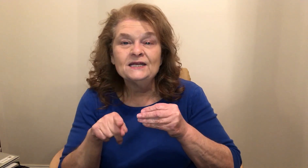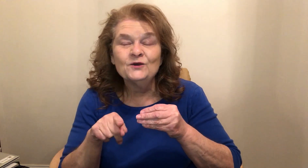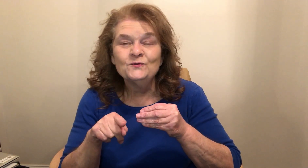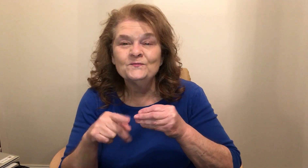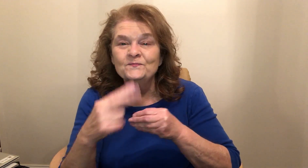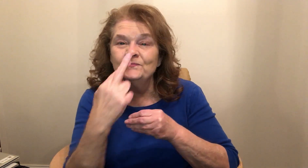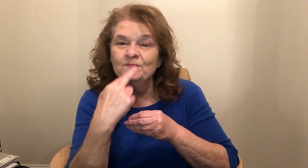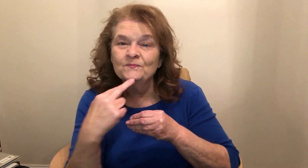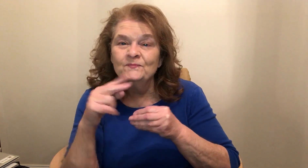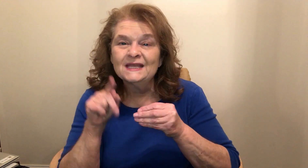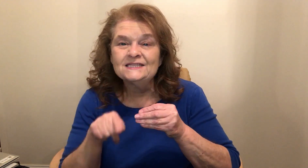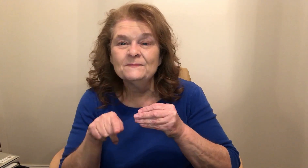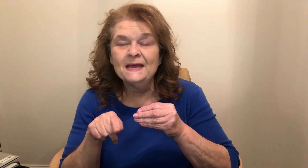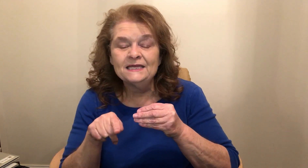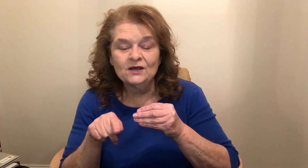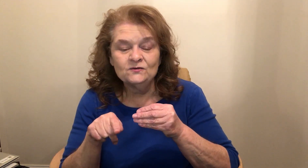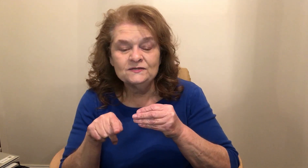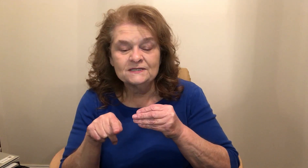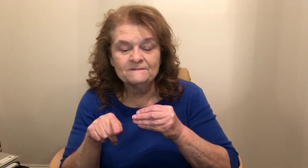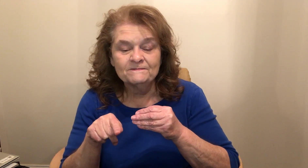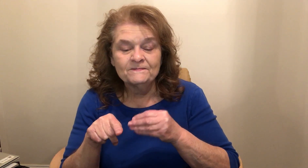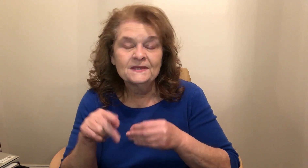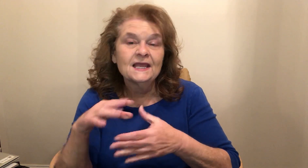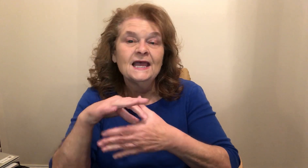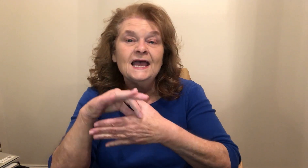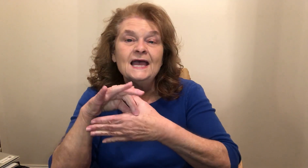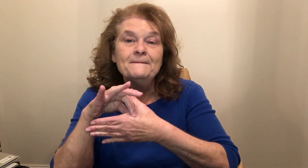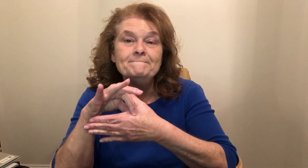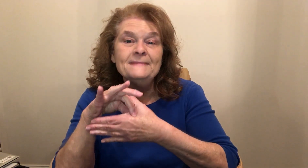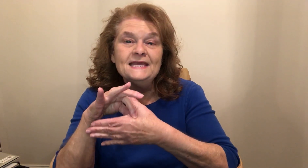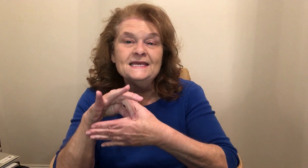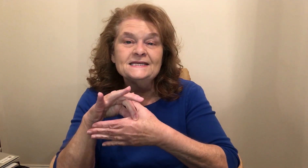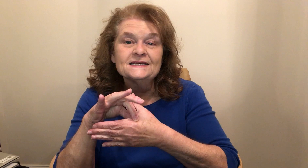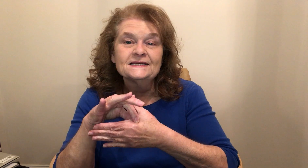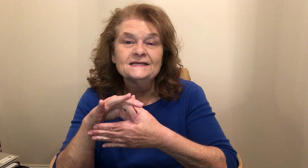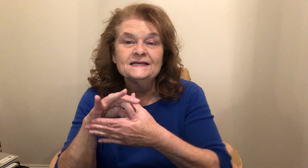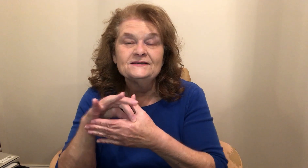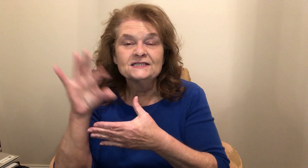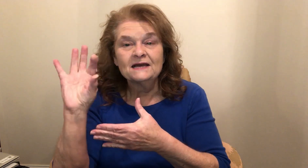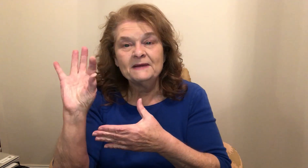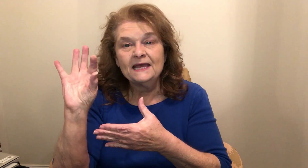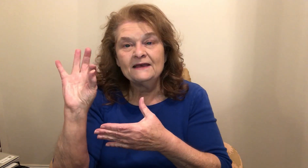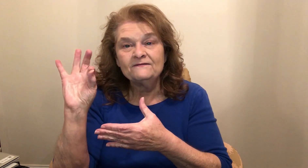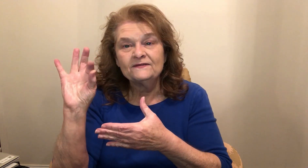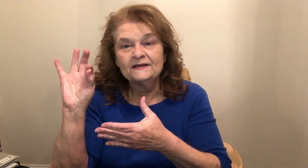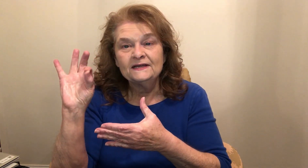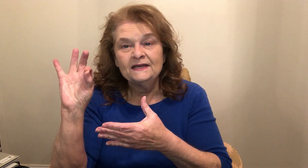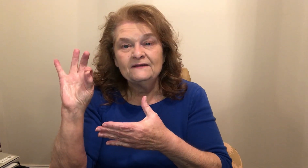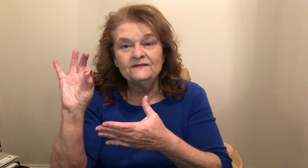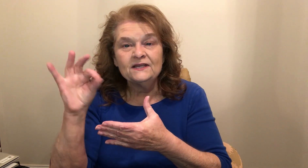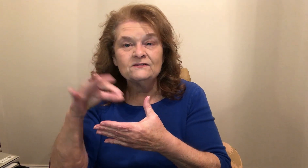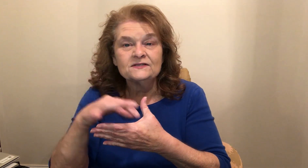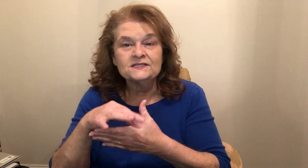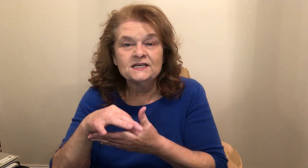tomato, tomatoes, meat, I just got my F fingers